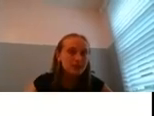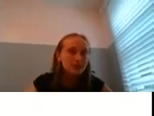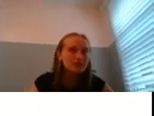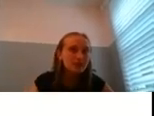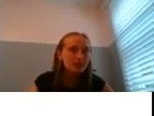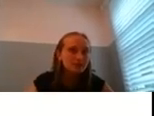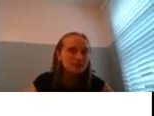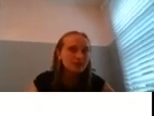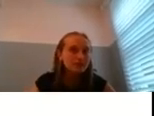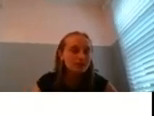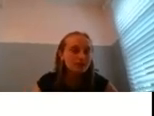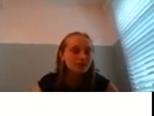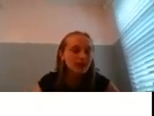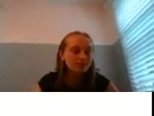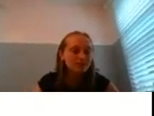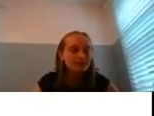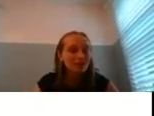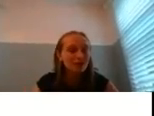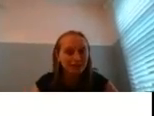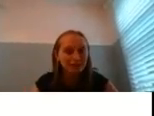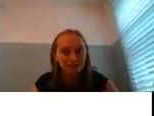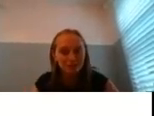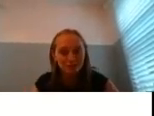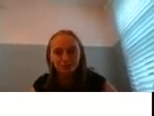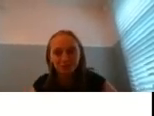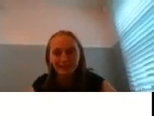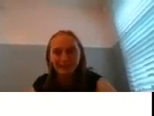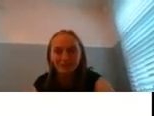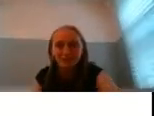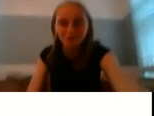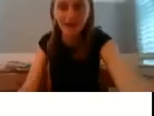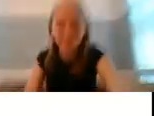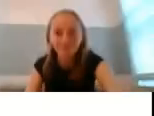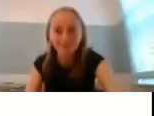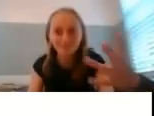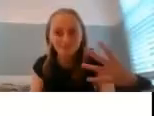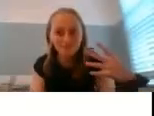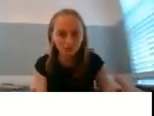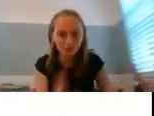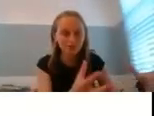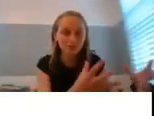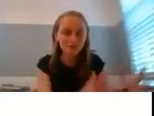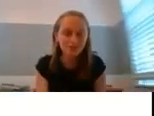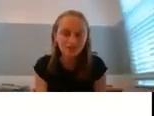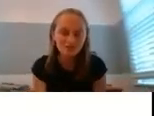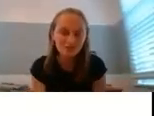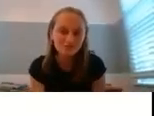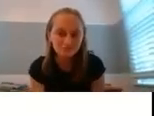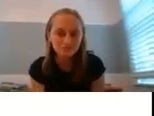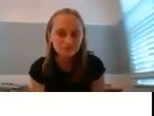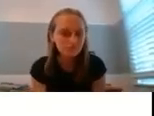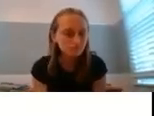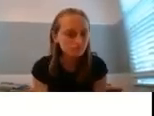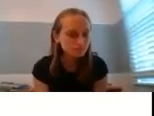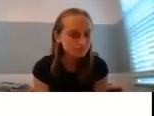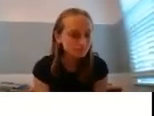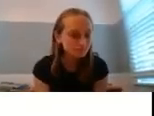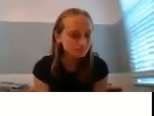say is definitely really vital to have but it's a hard language to be fluent in if you're not learning from at our age yeah